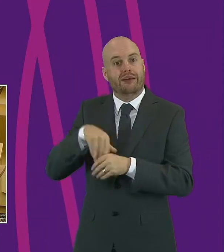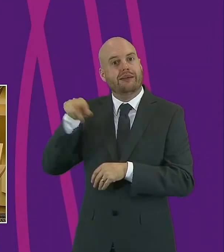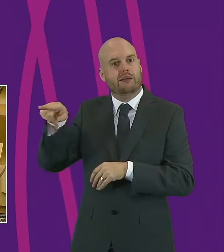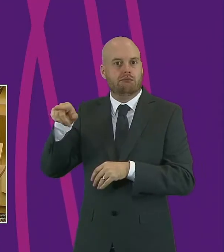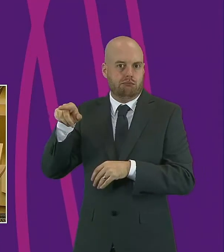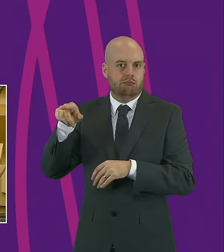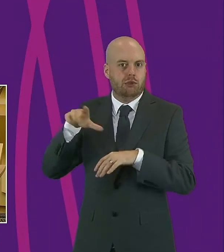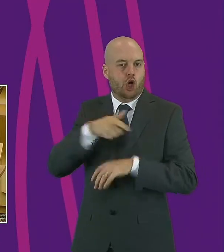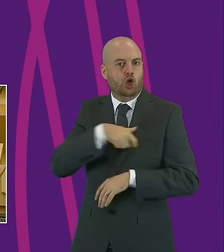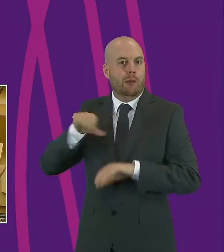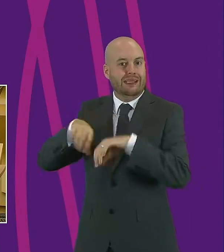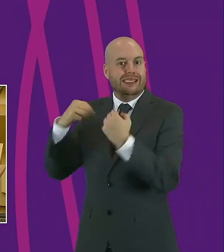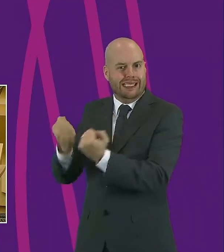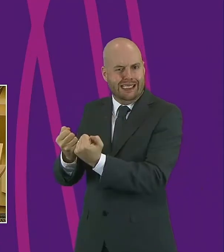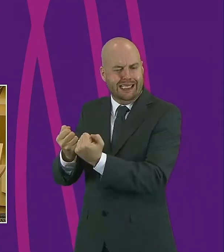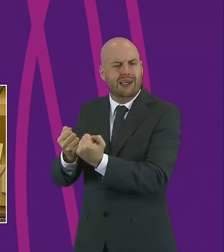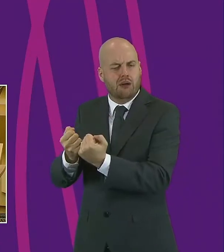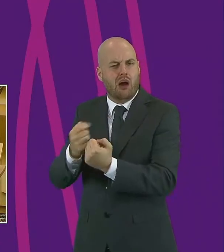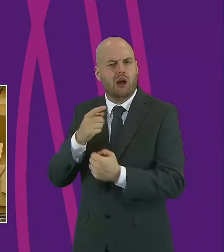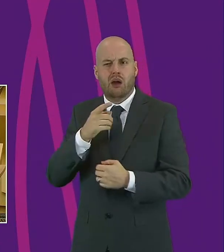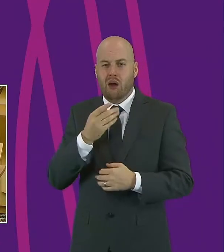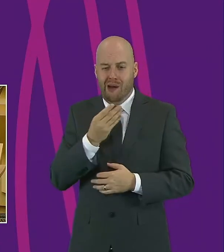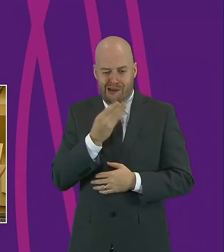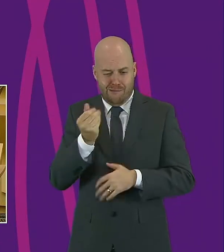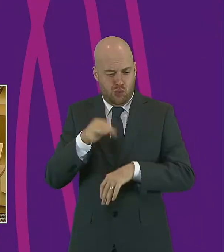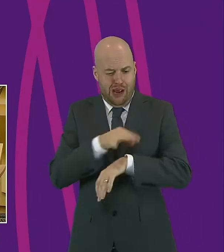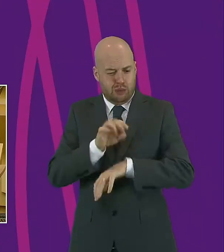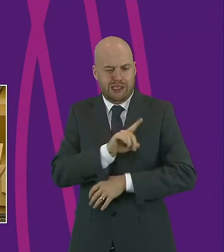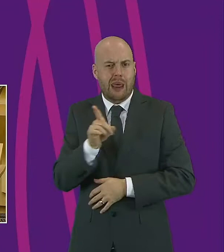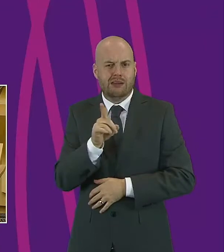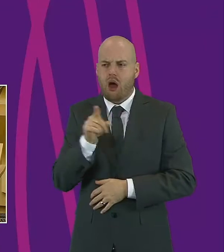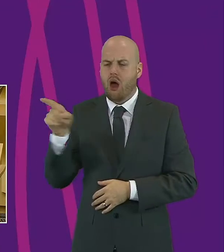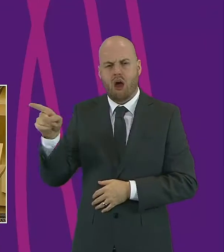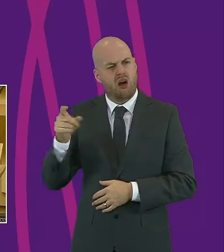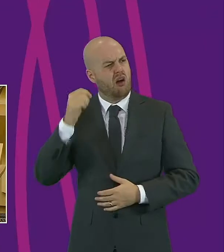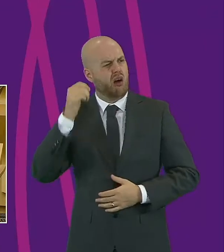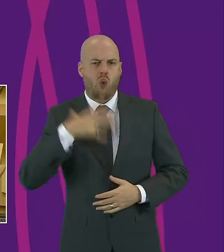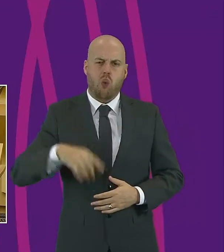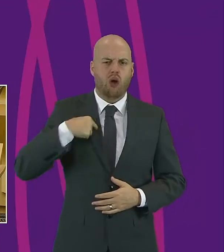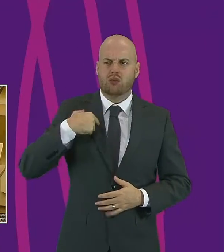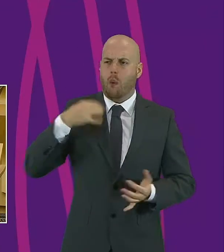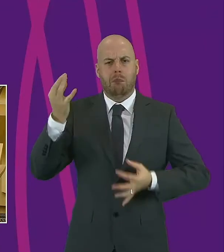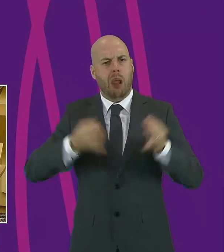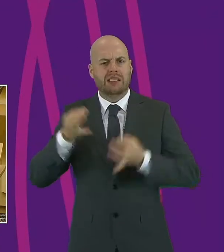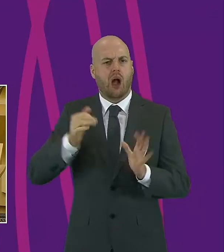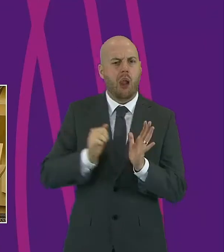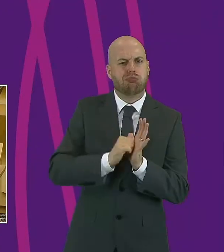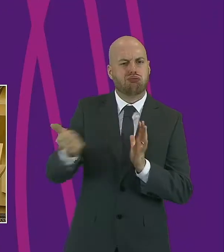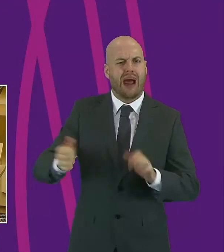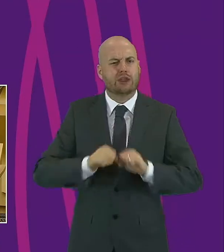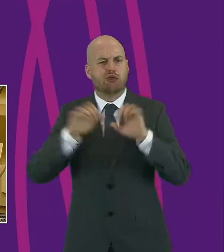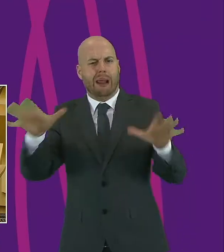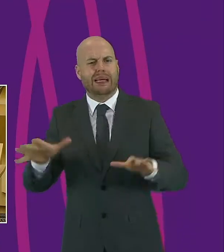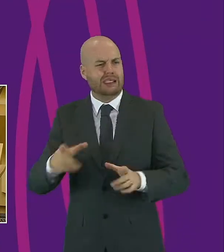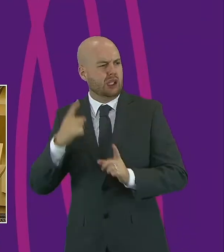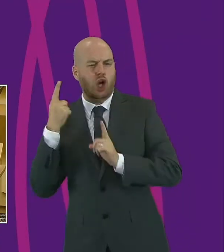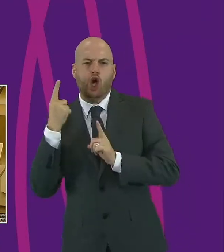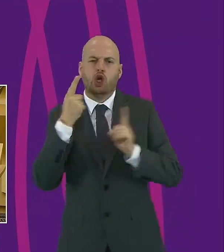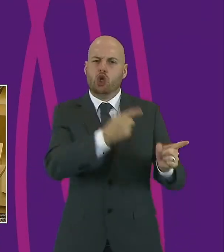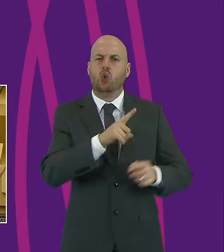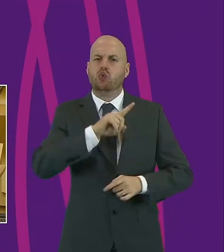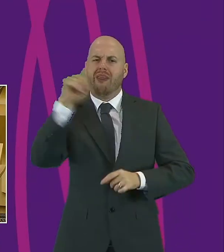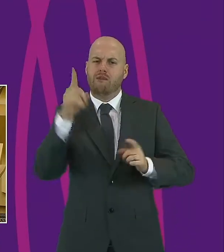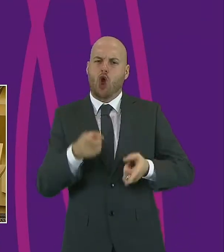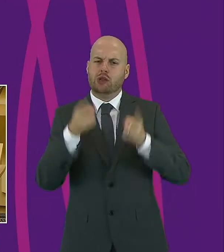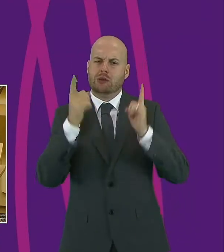first evidence session, he issued a political press release accusing me of not being forthcoming and giving the impression that he's anything